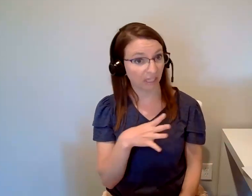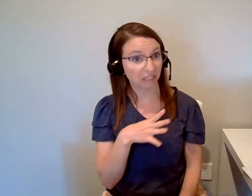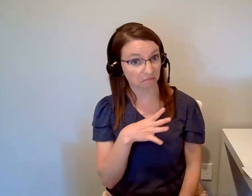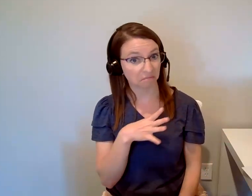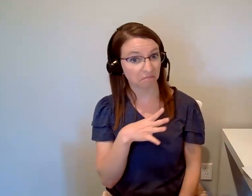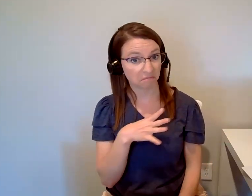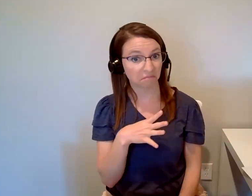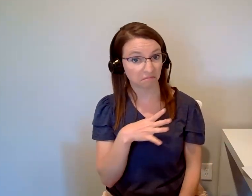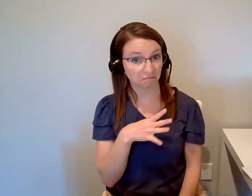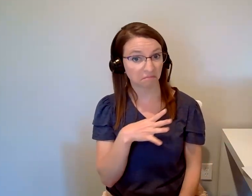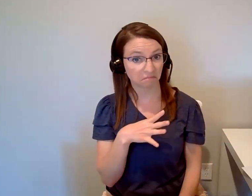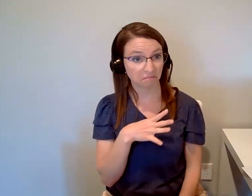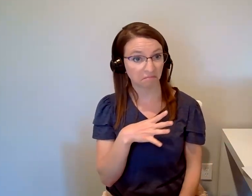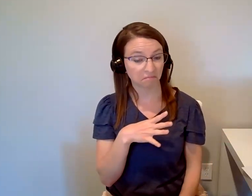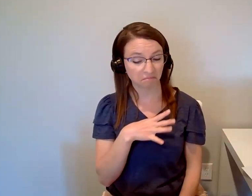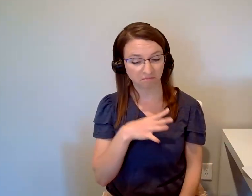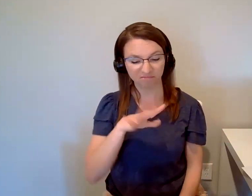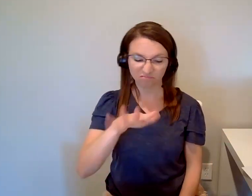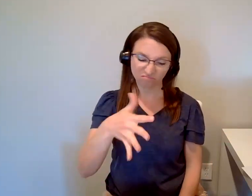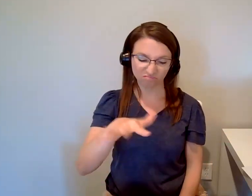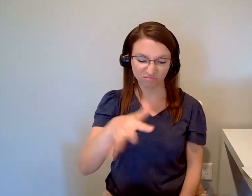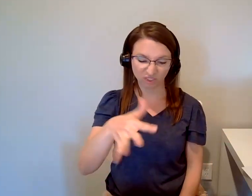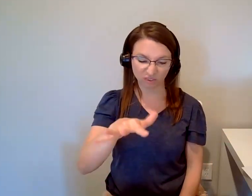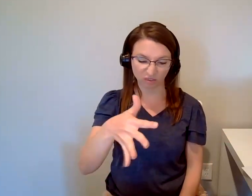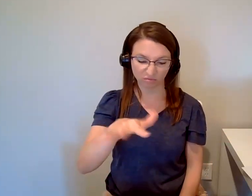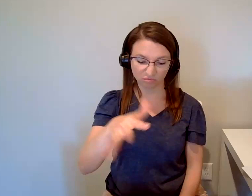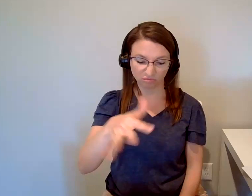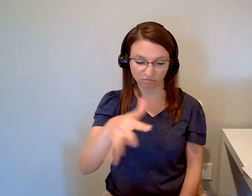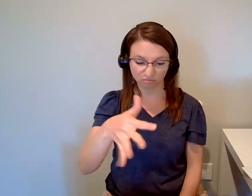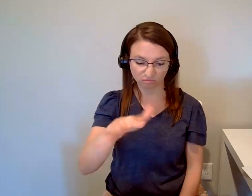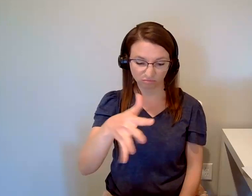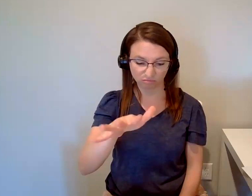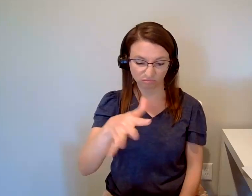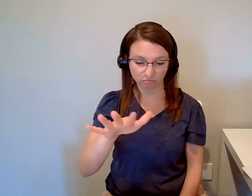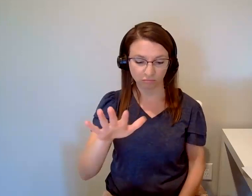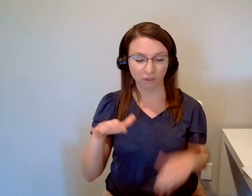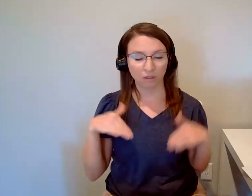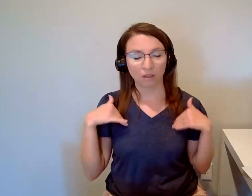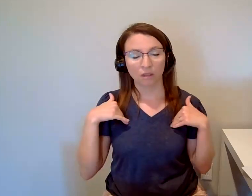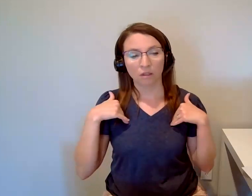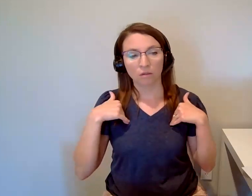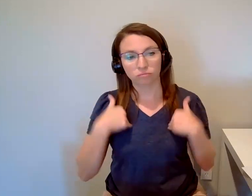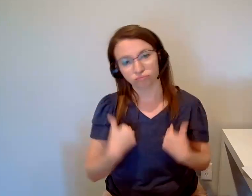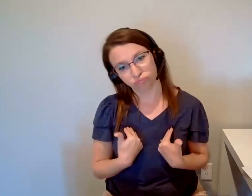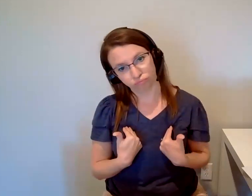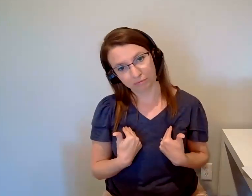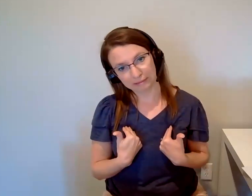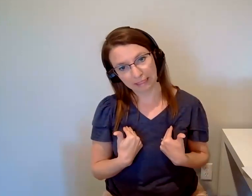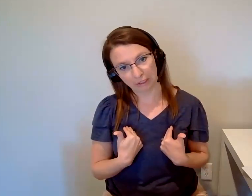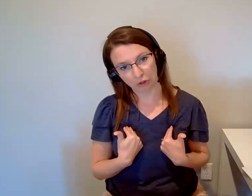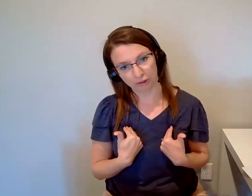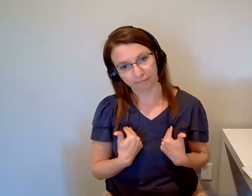Fine. So-so. Tired.